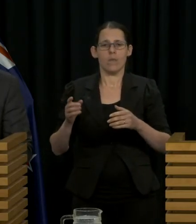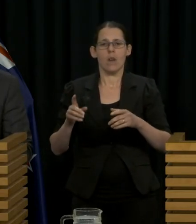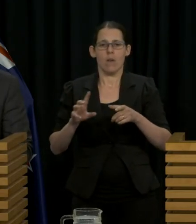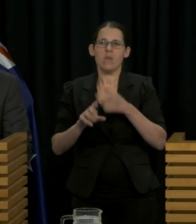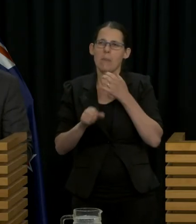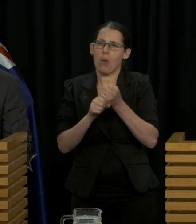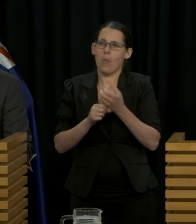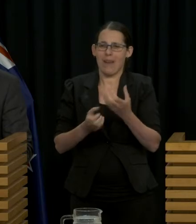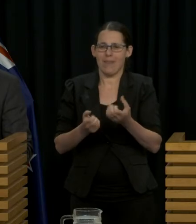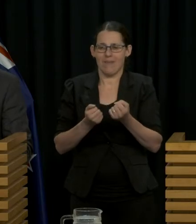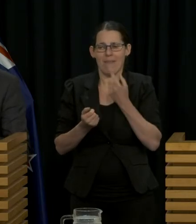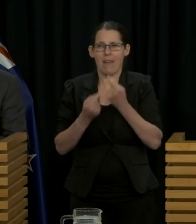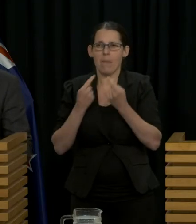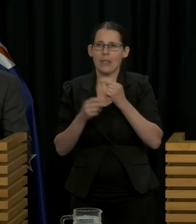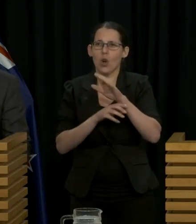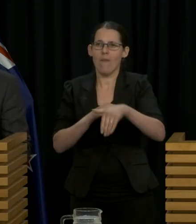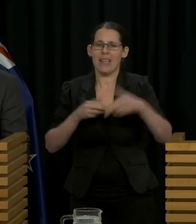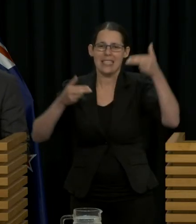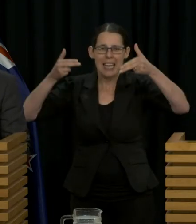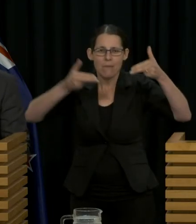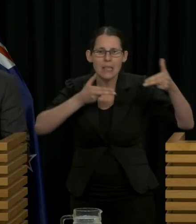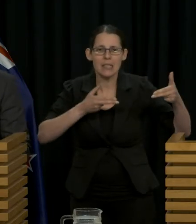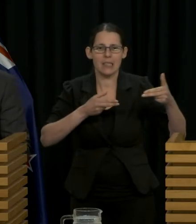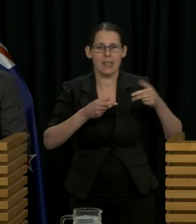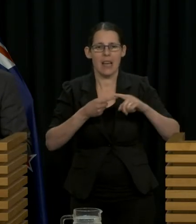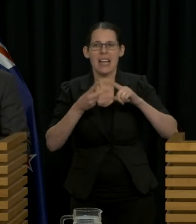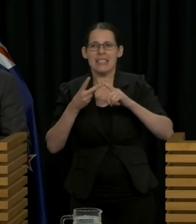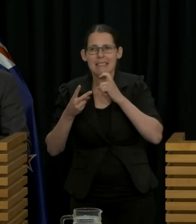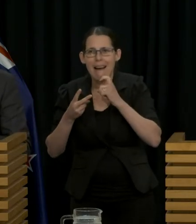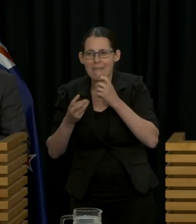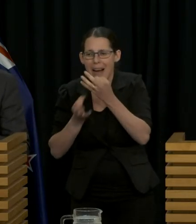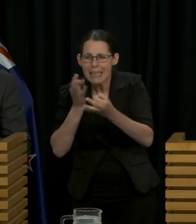need be are all part of that. Those things all do take time.